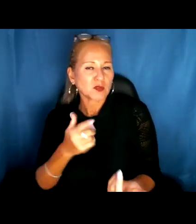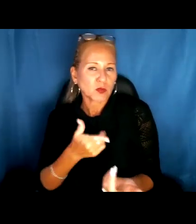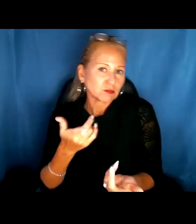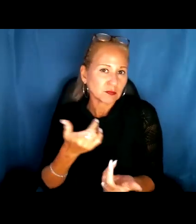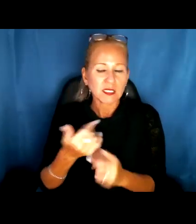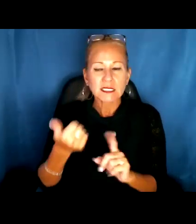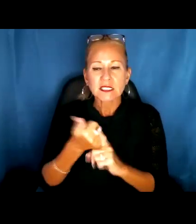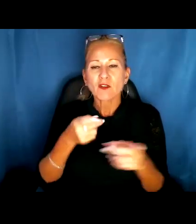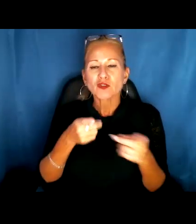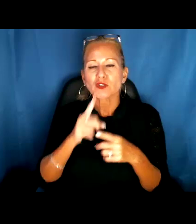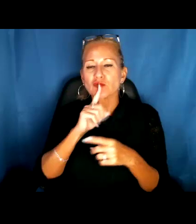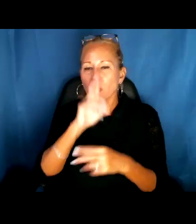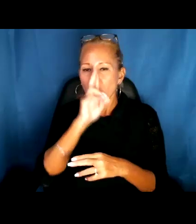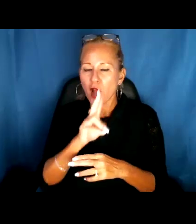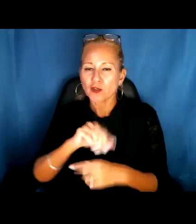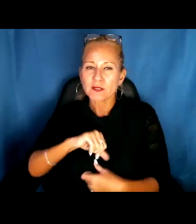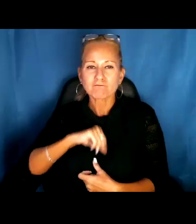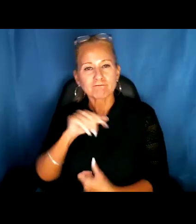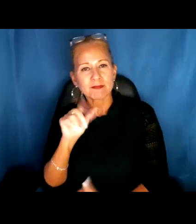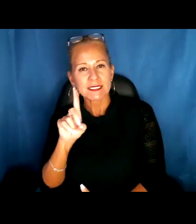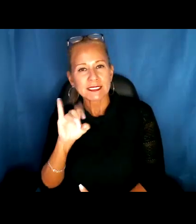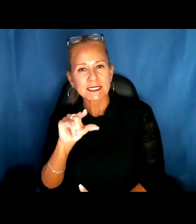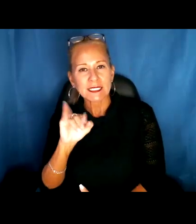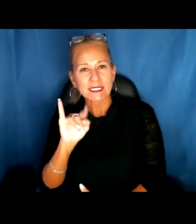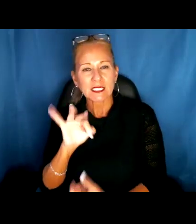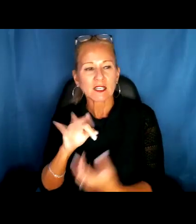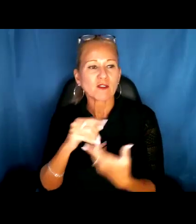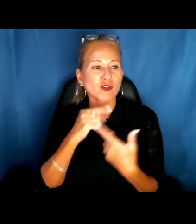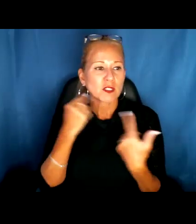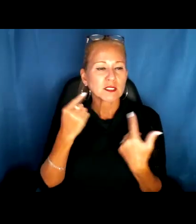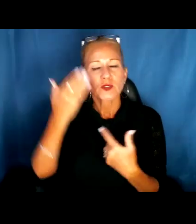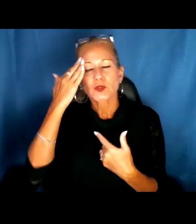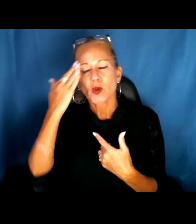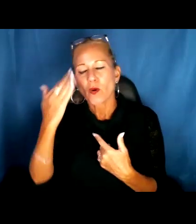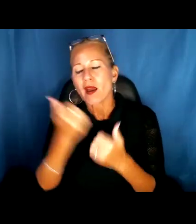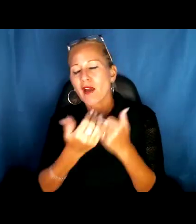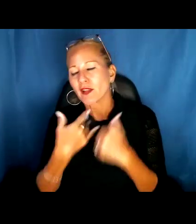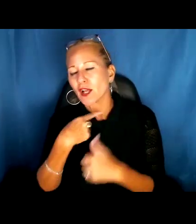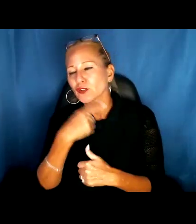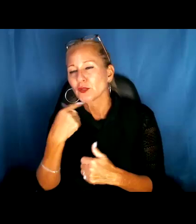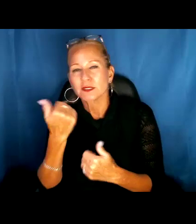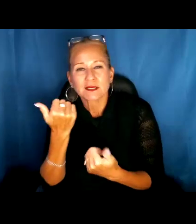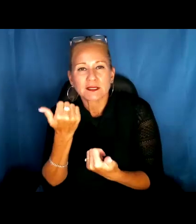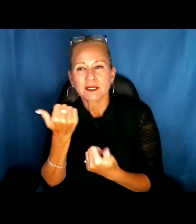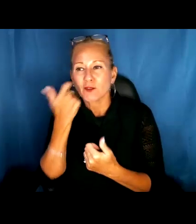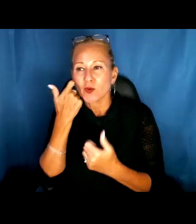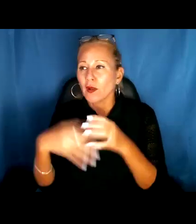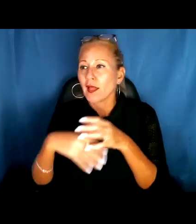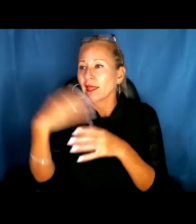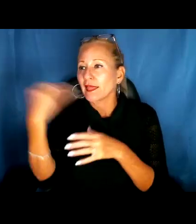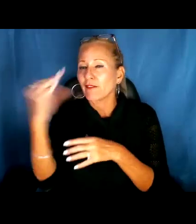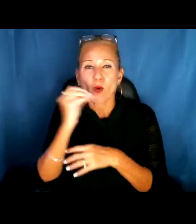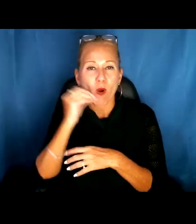Self-direction also really honors the dignity of risk. Everything in life has risks. I mean, walking out your front door gives you risks,